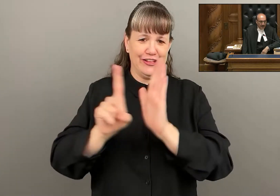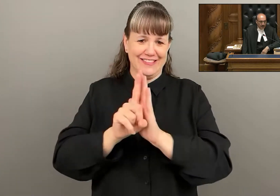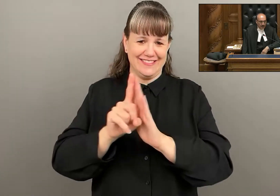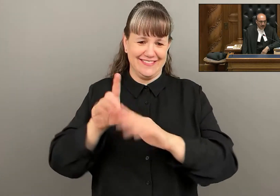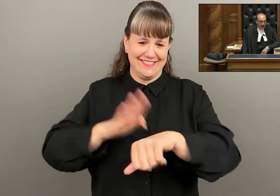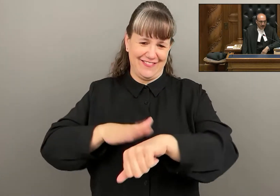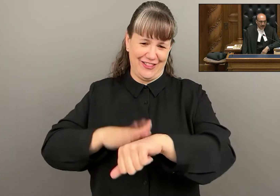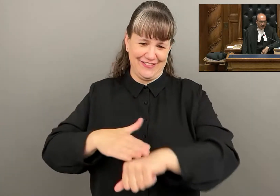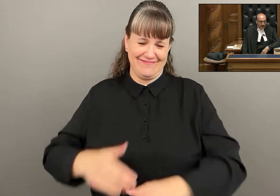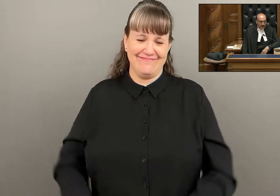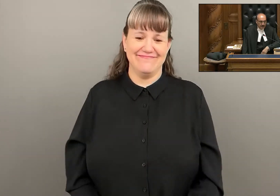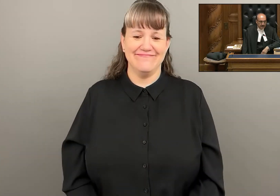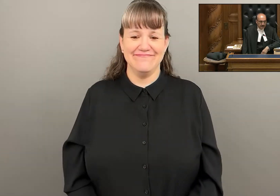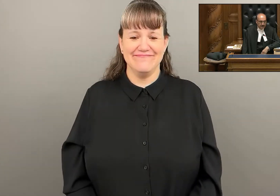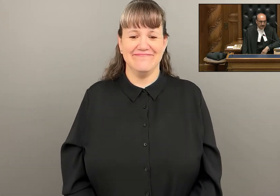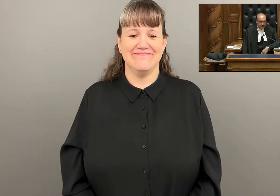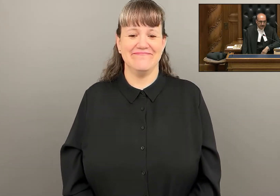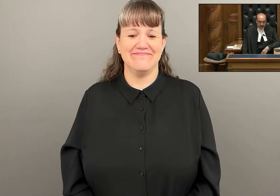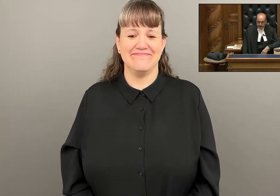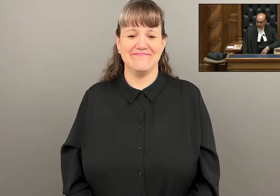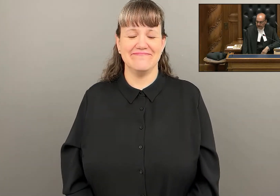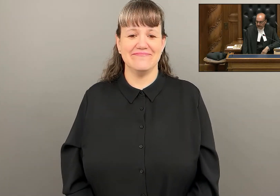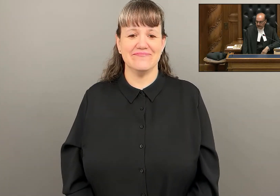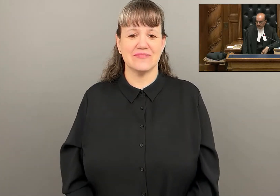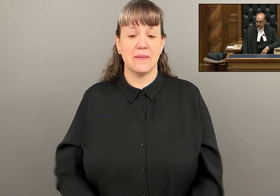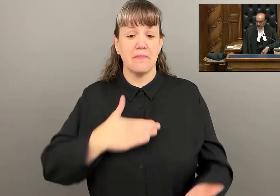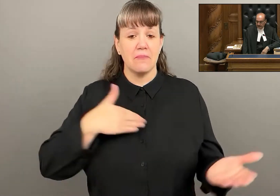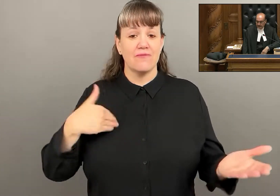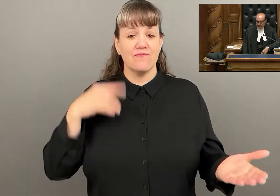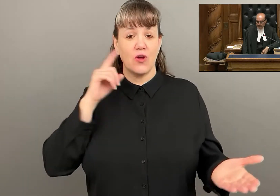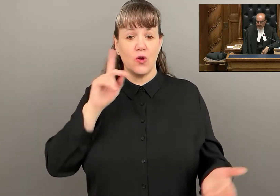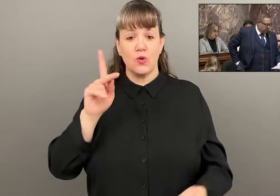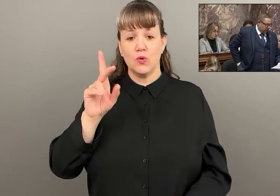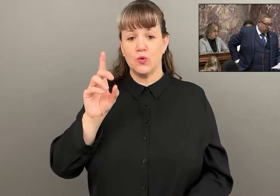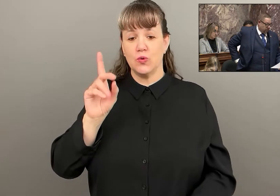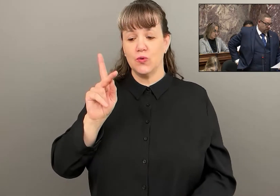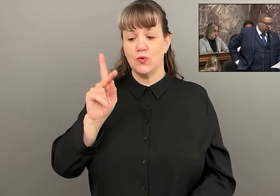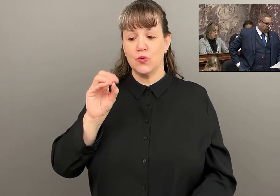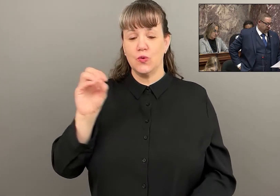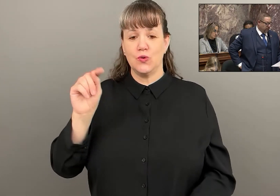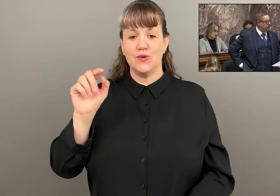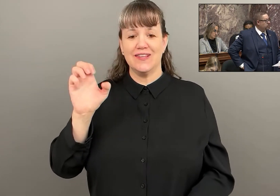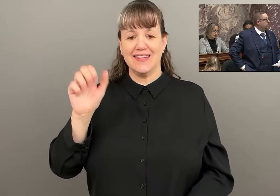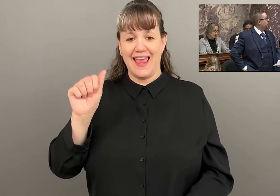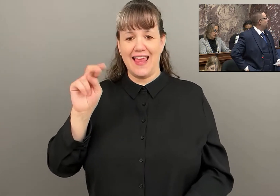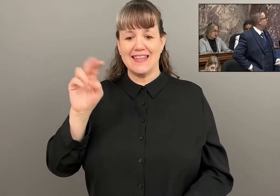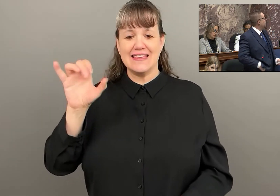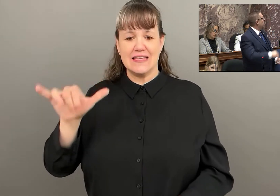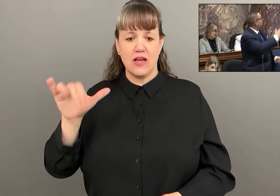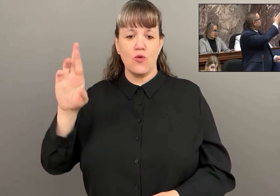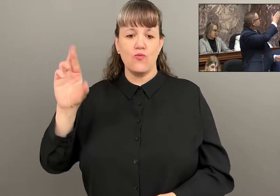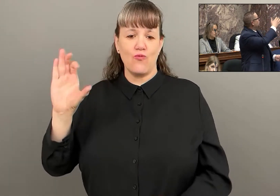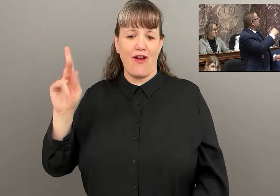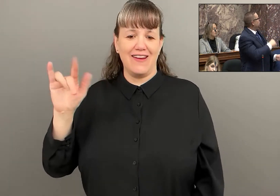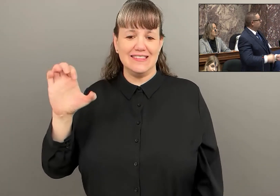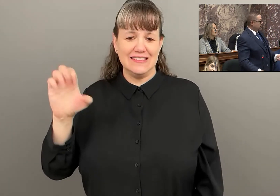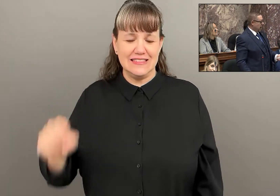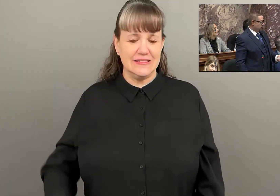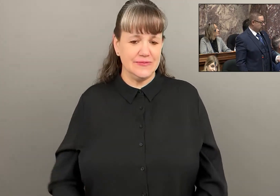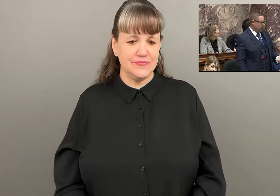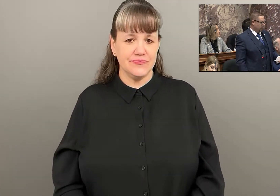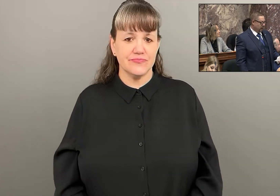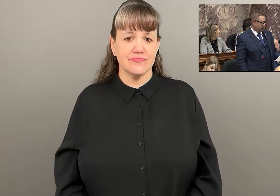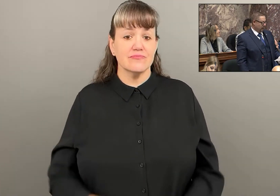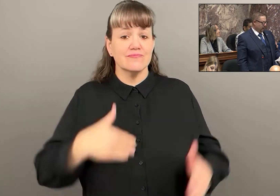Member for Kootenay Rockies. Thank you, Mr. Speaker. I have the honour today to introduce someone very special to me, my wife Heather, who's up here in the